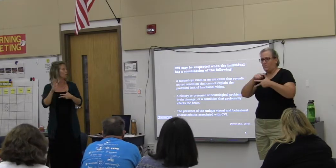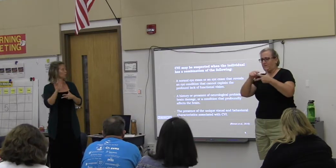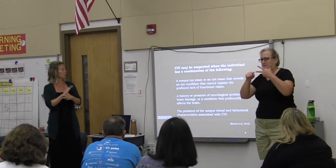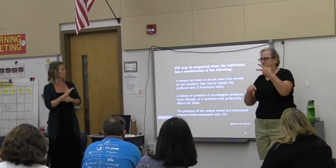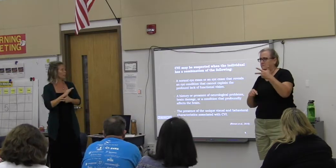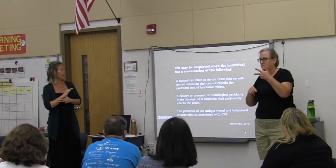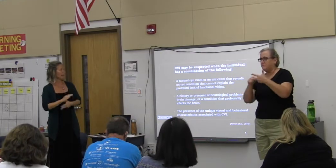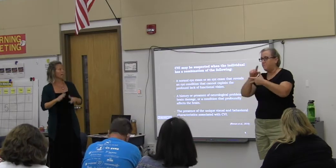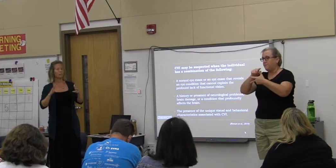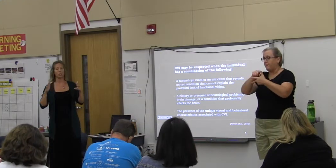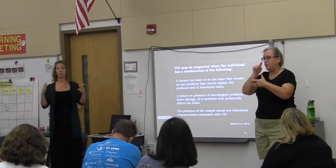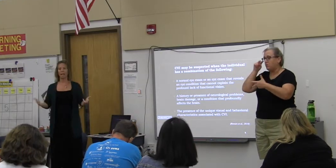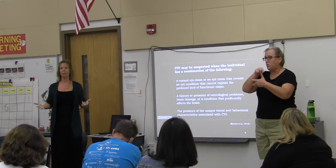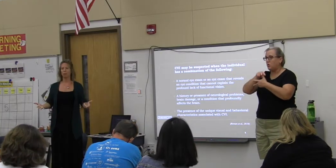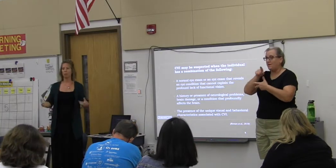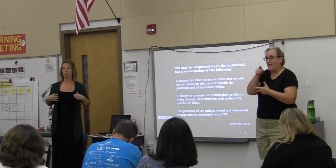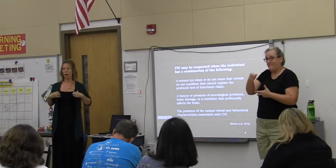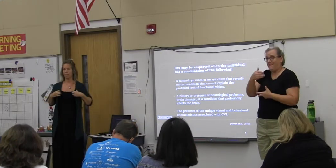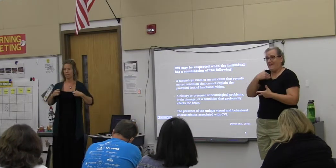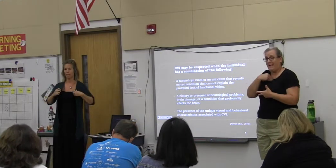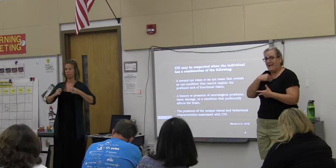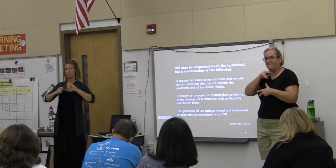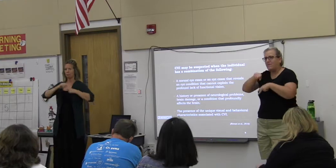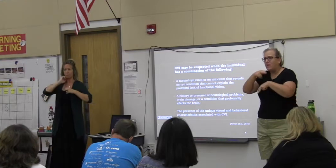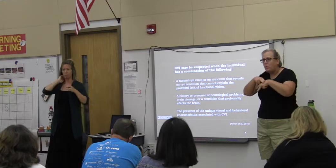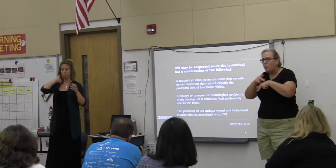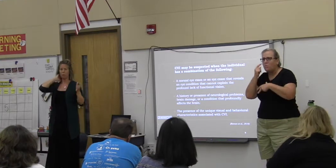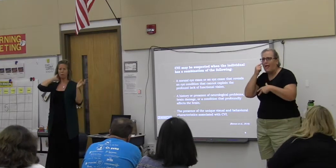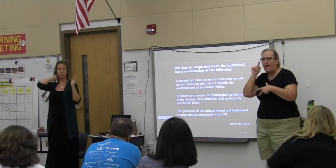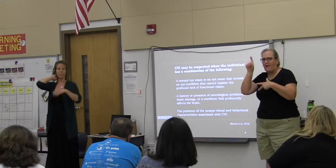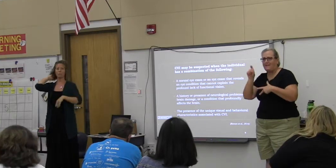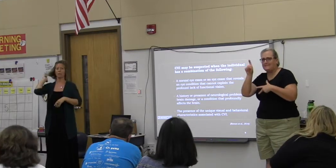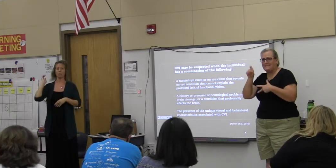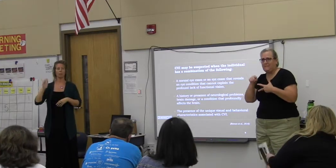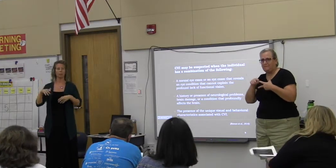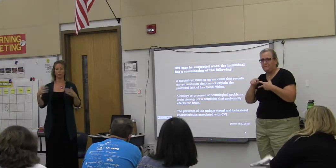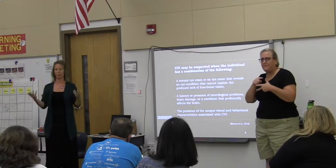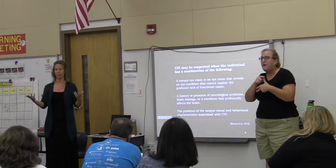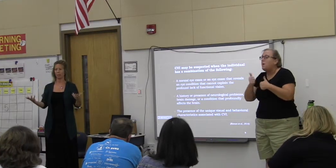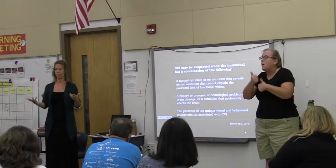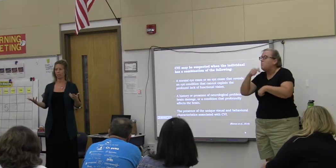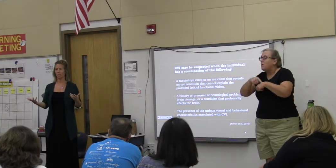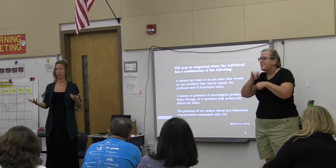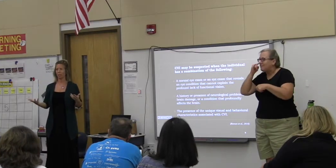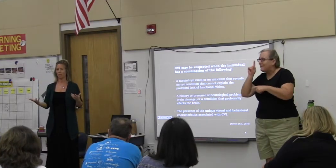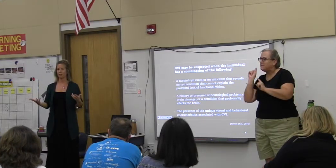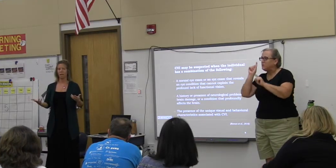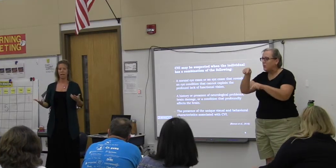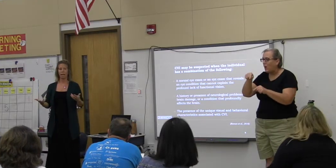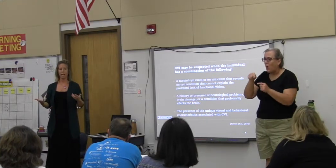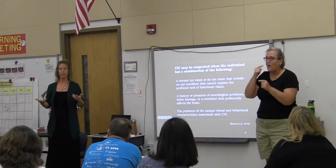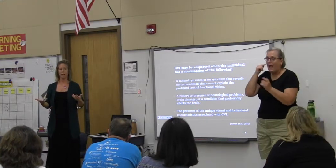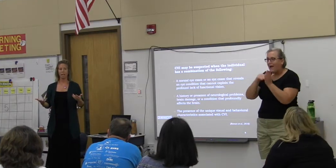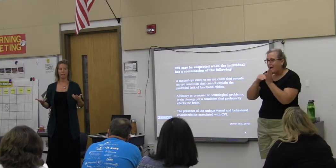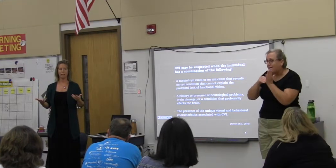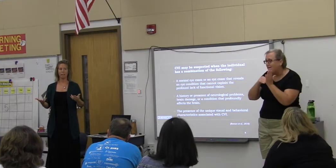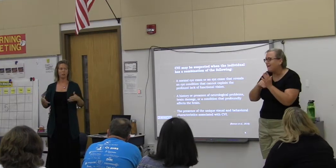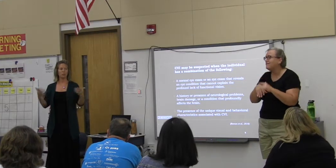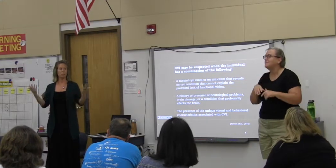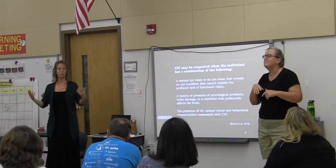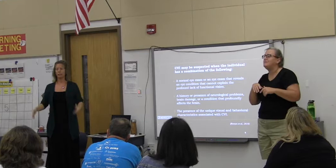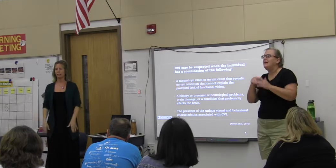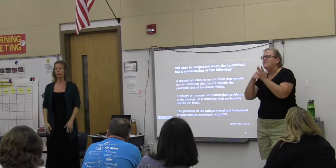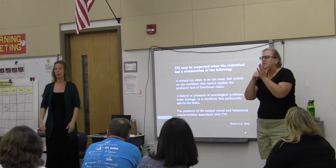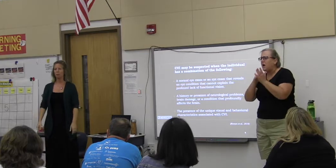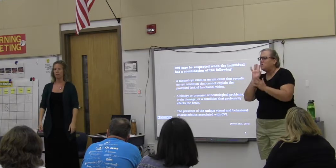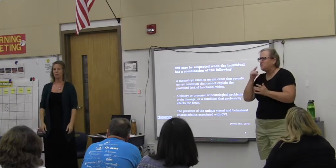things. You look at, do they have a normal eye exam? Oftentimes families will bring their kiddos into the doctors and,